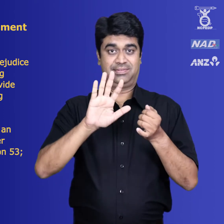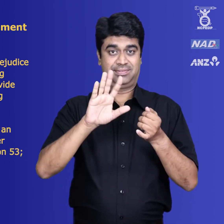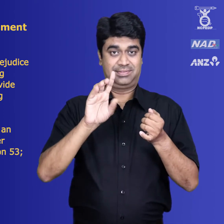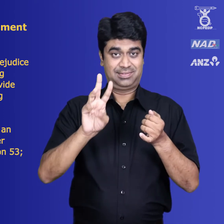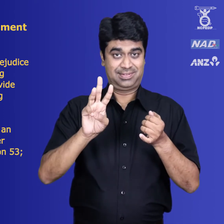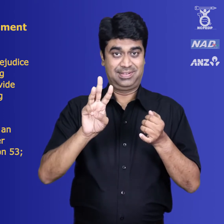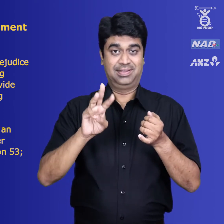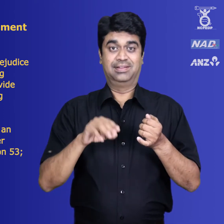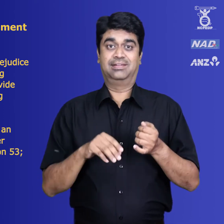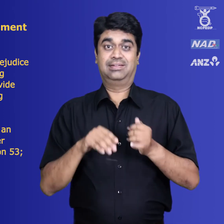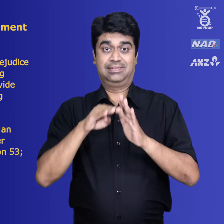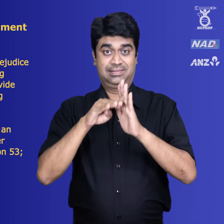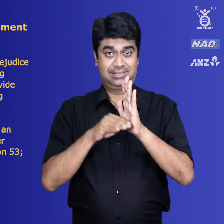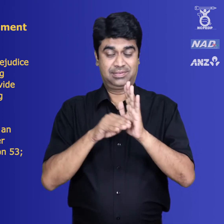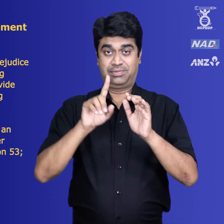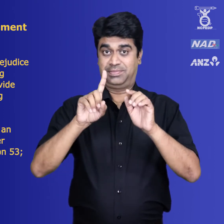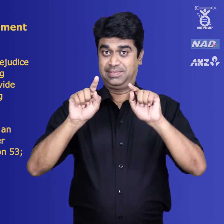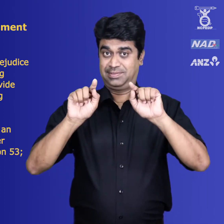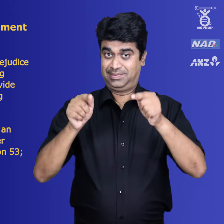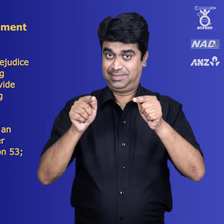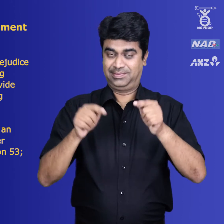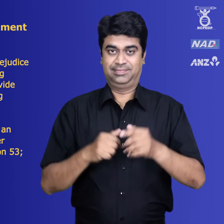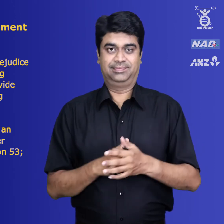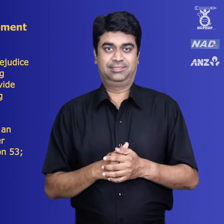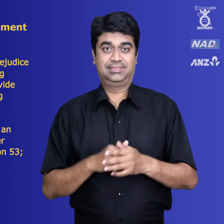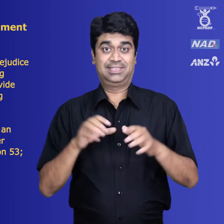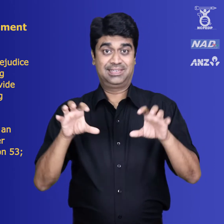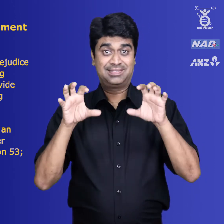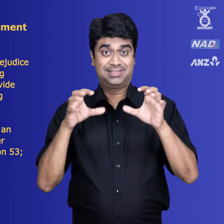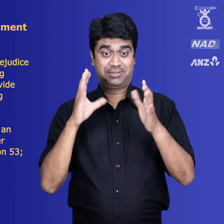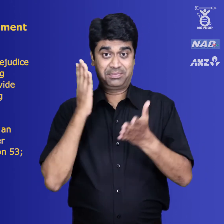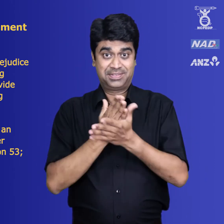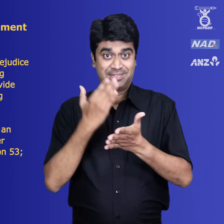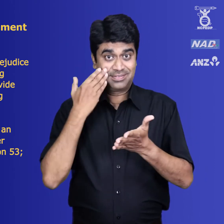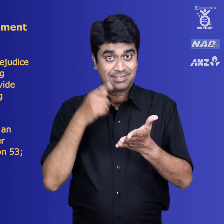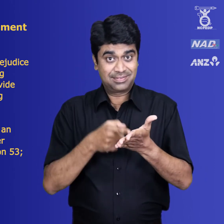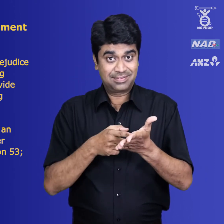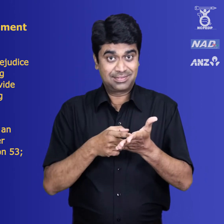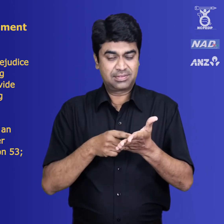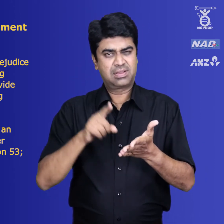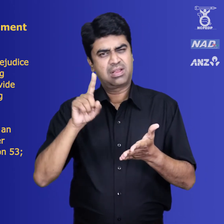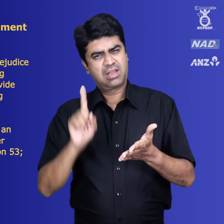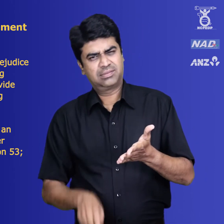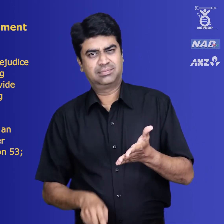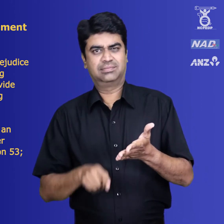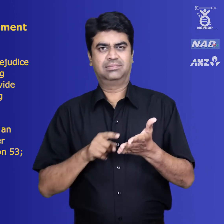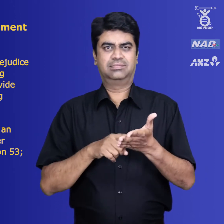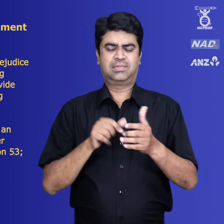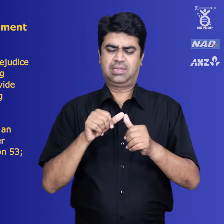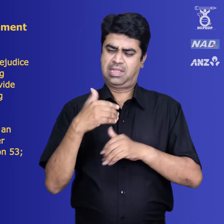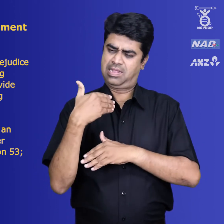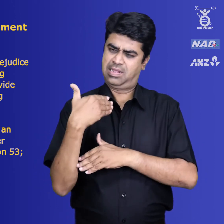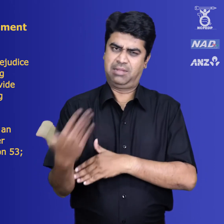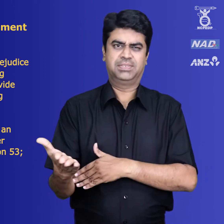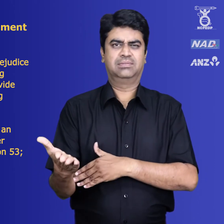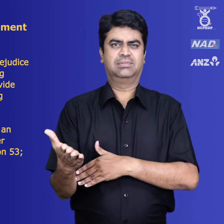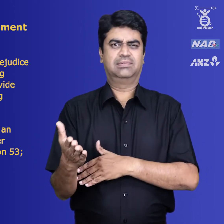The period within which an appeal to be made under subsection 1 of Section 53.